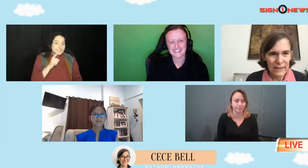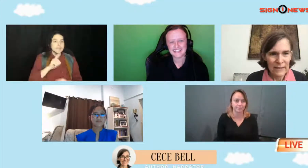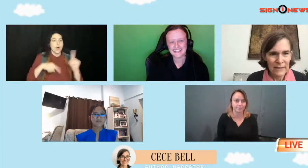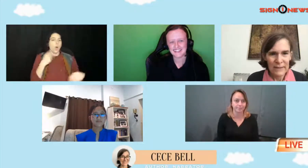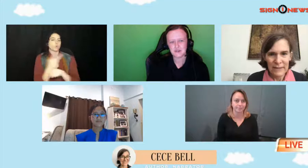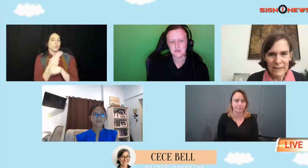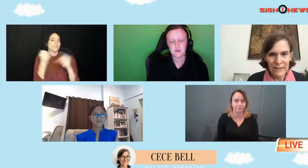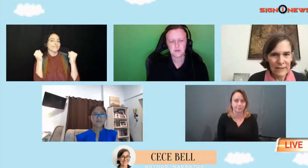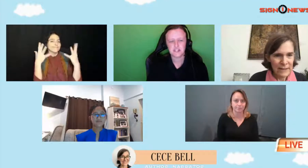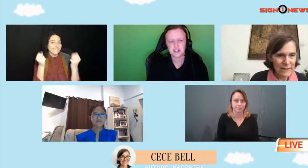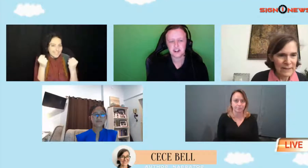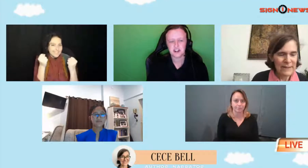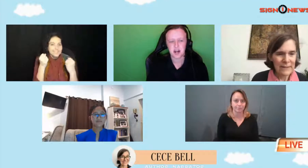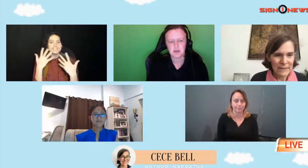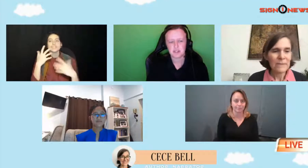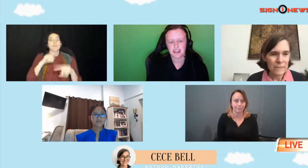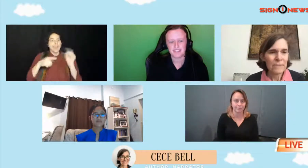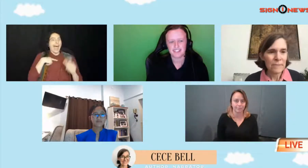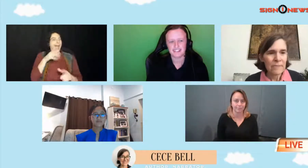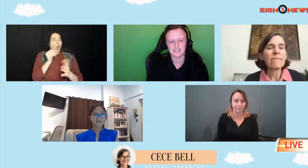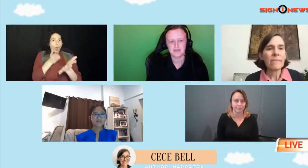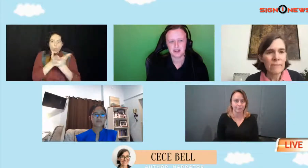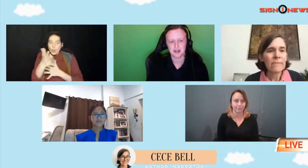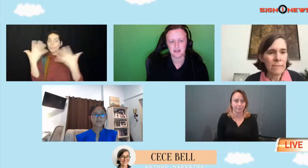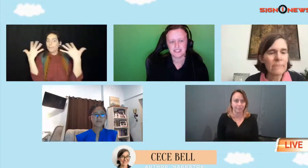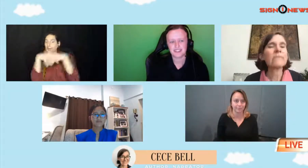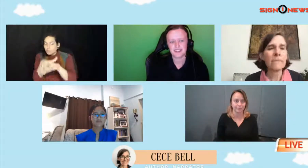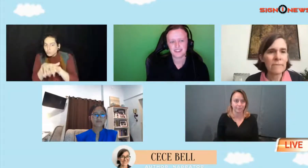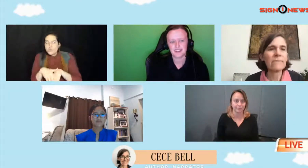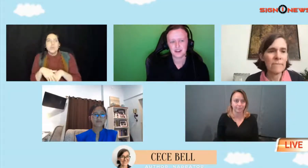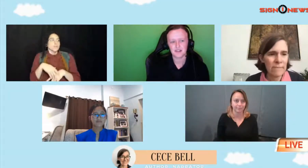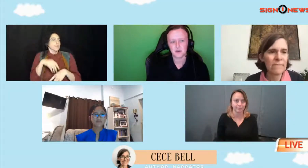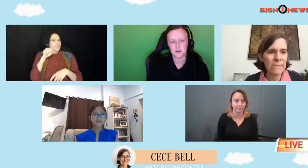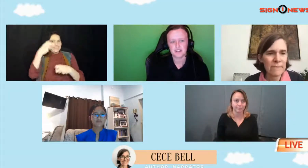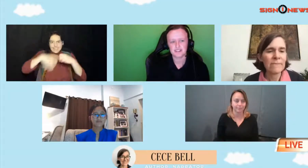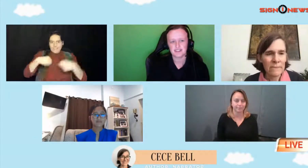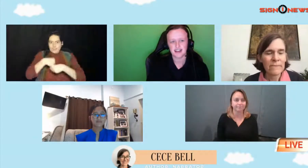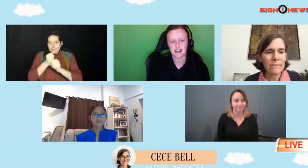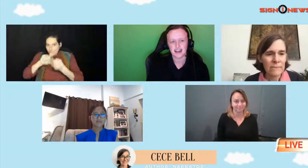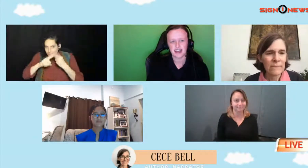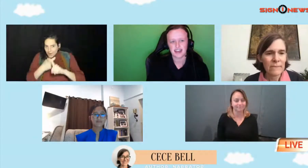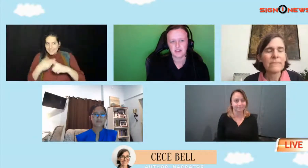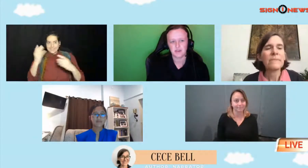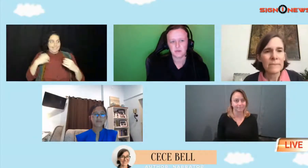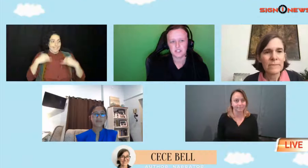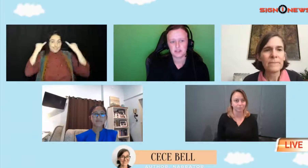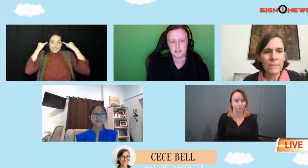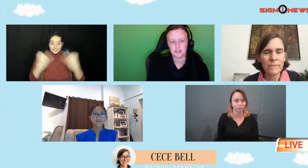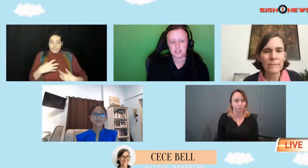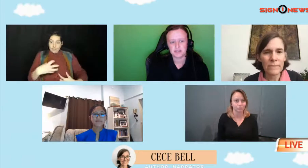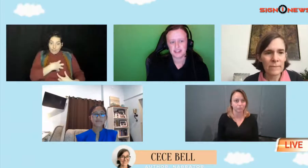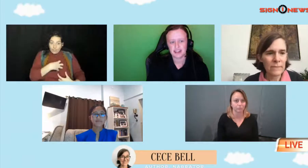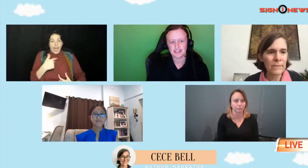Yeah, that's exactly what we share in common with having a deaf background. Mm-hmm. Of course, I was mainstreamed and I did